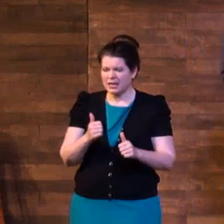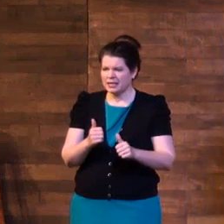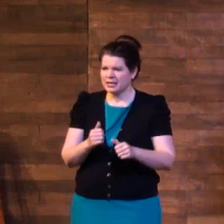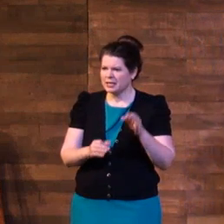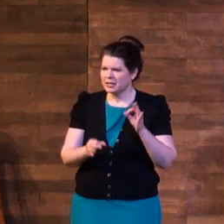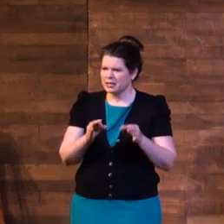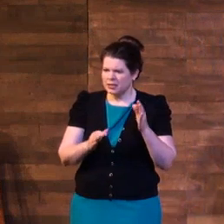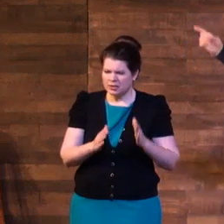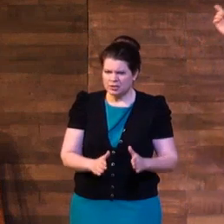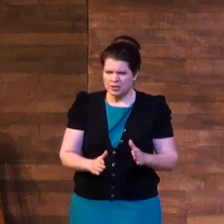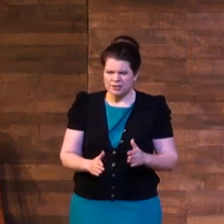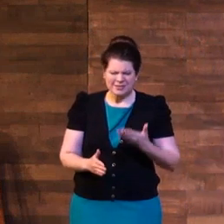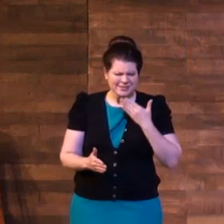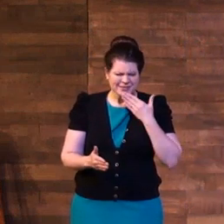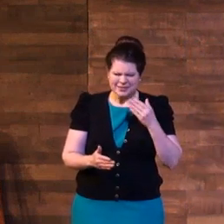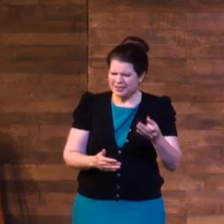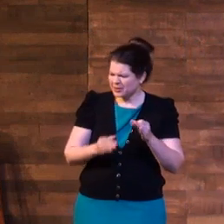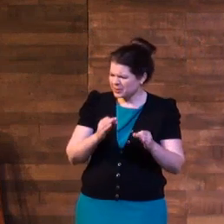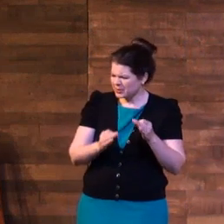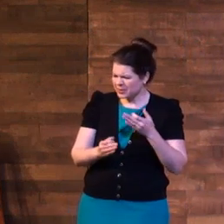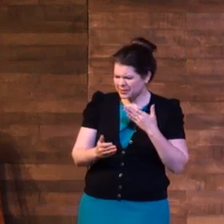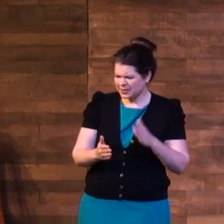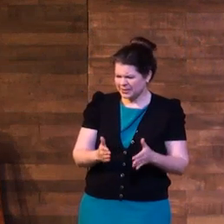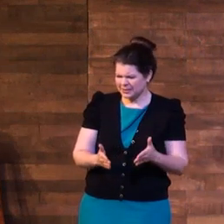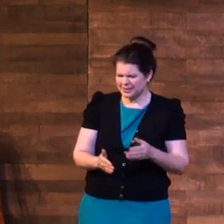and Deborah, but not these guys.